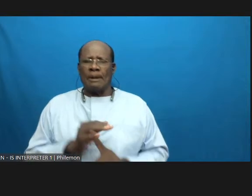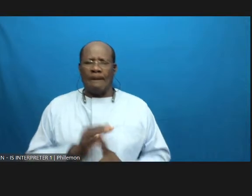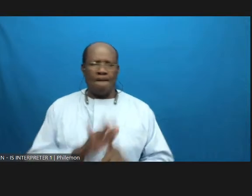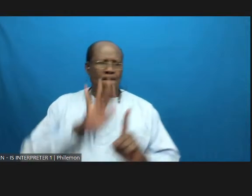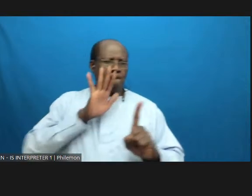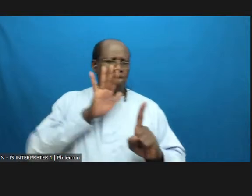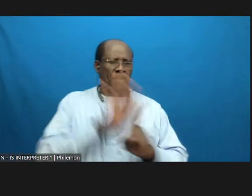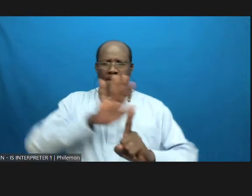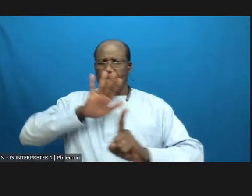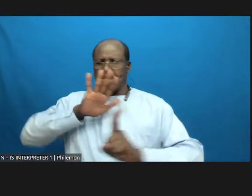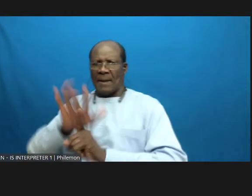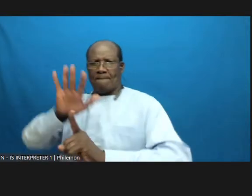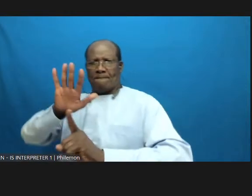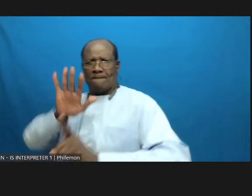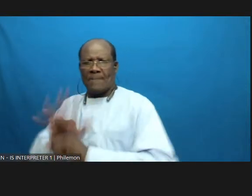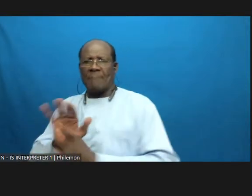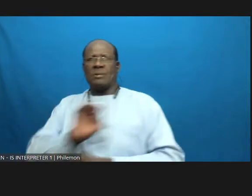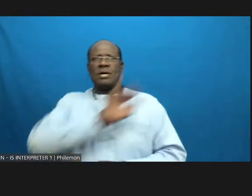Thank you so much.